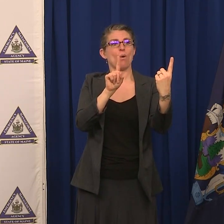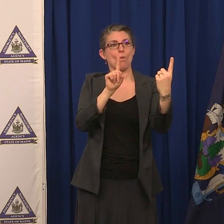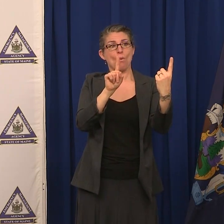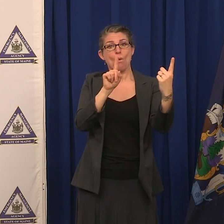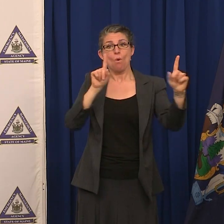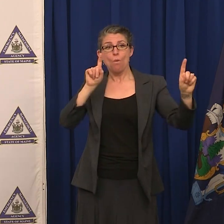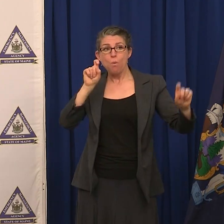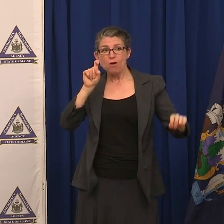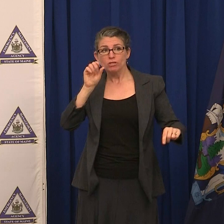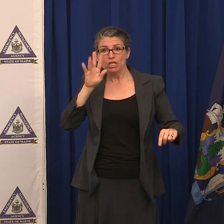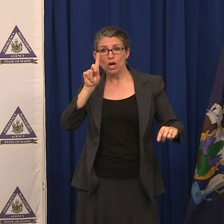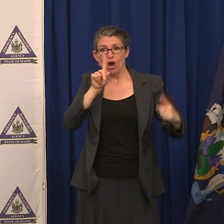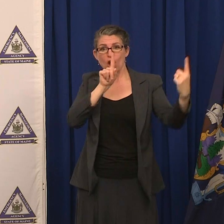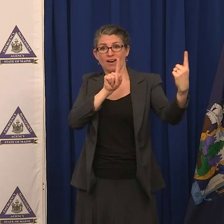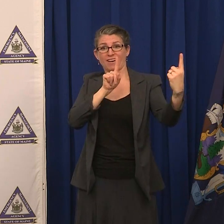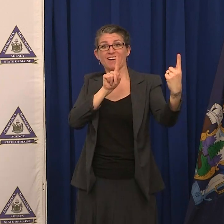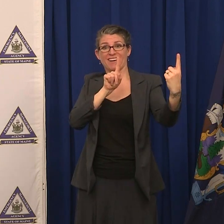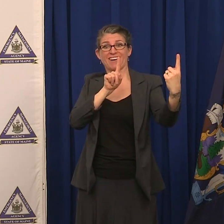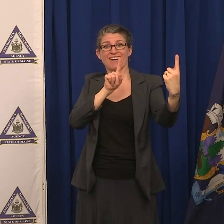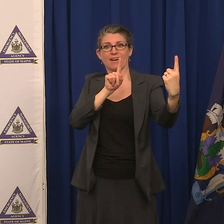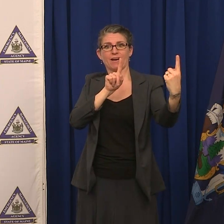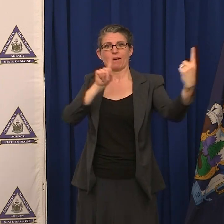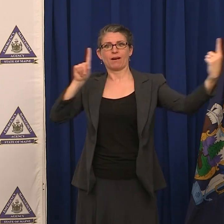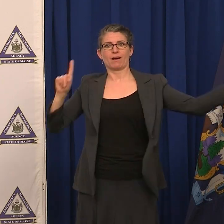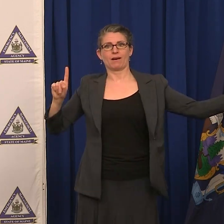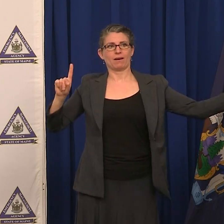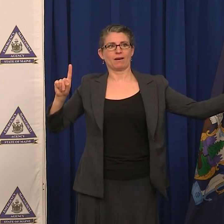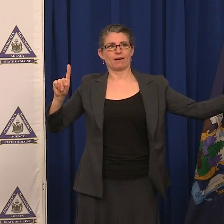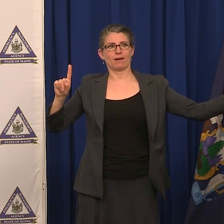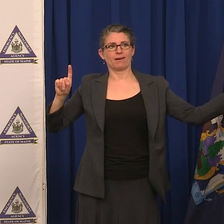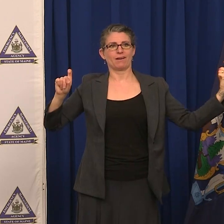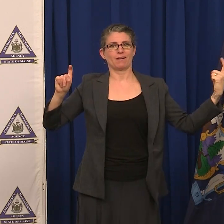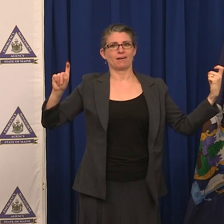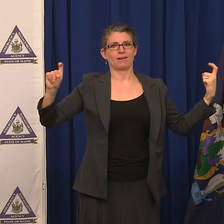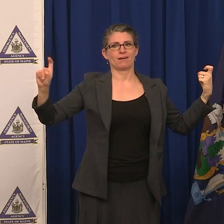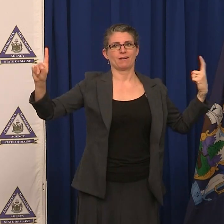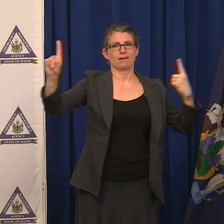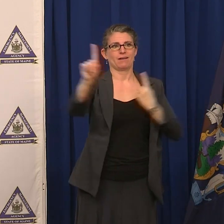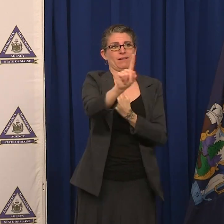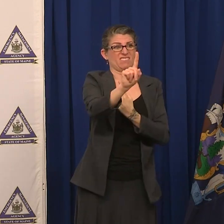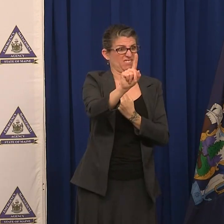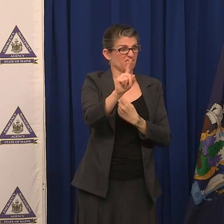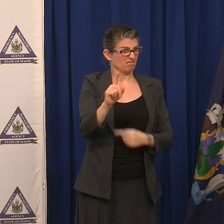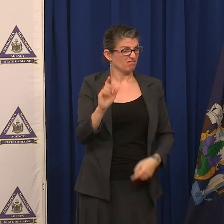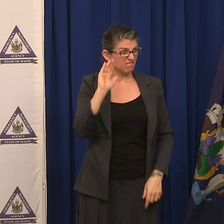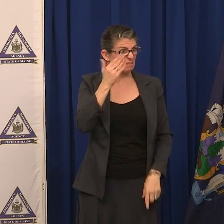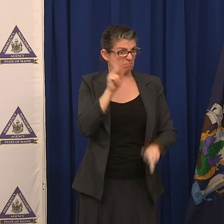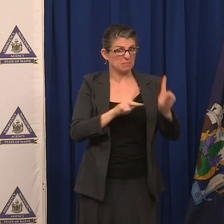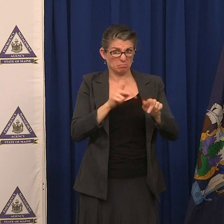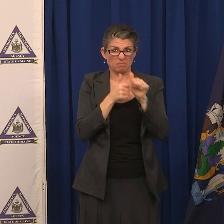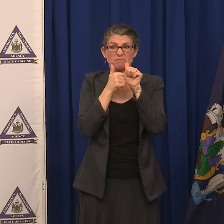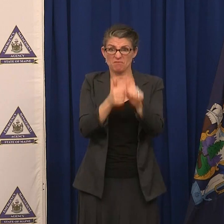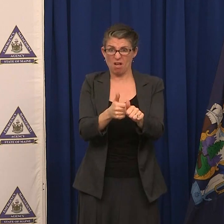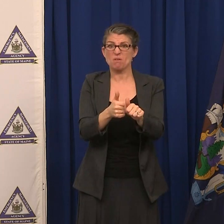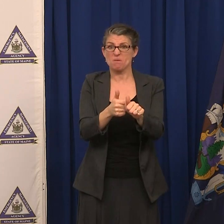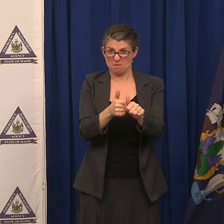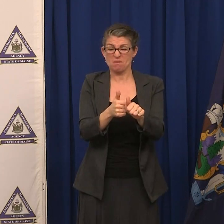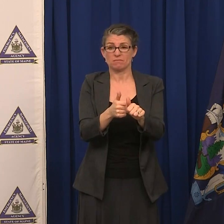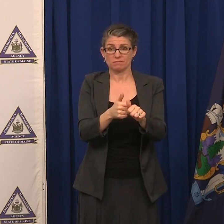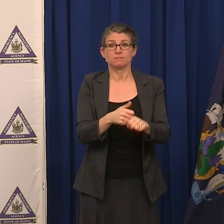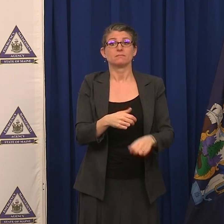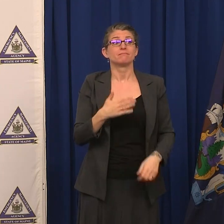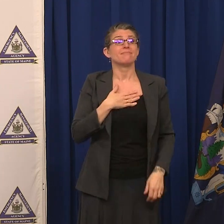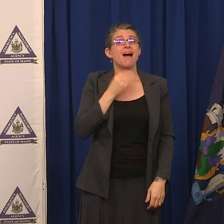both crossed the street. We crossed the street just out of extreme safety. When I've driven down the main street in our town,